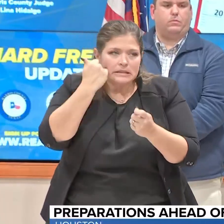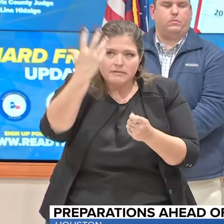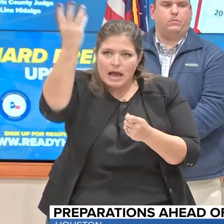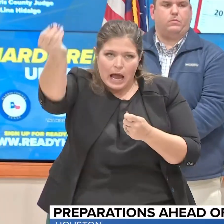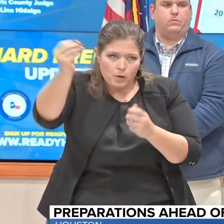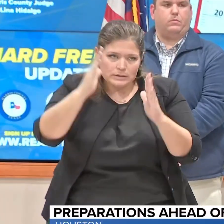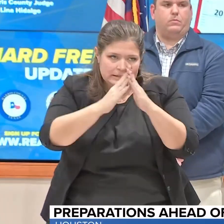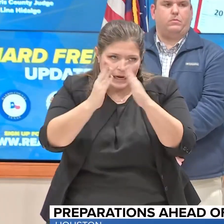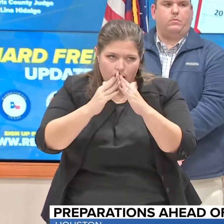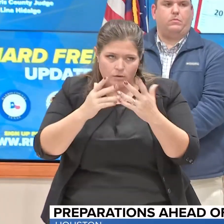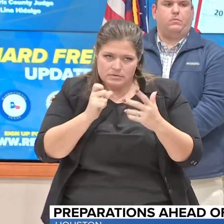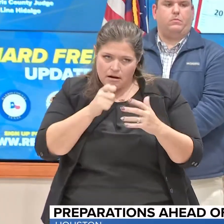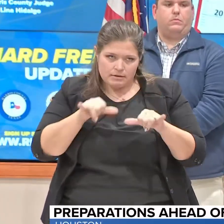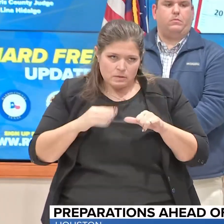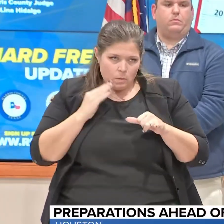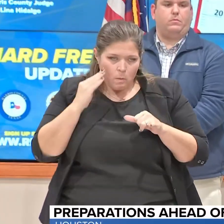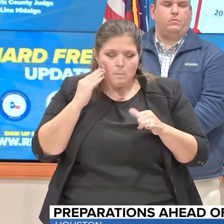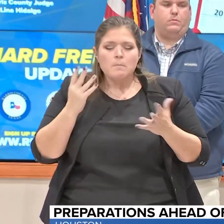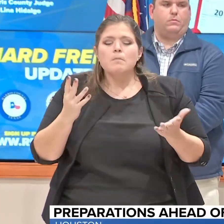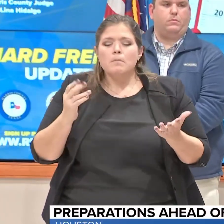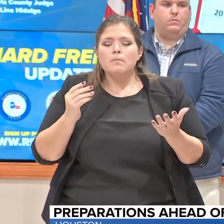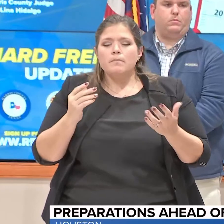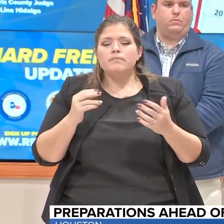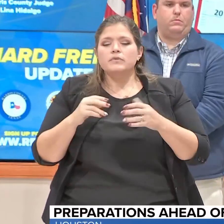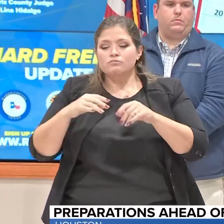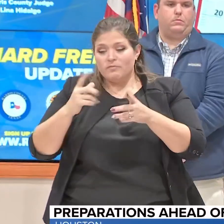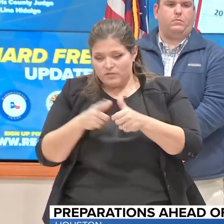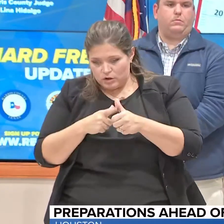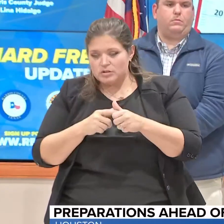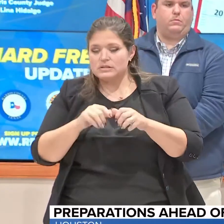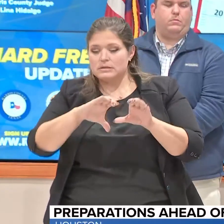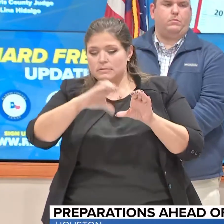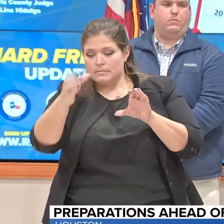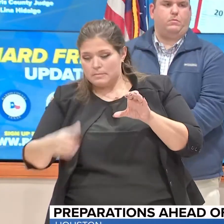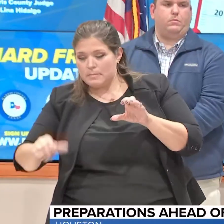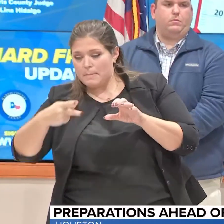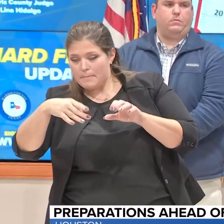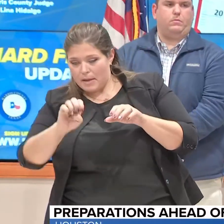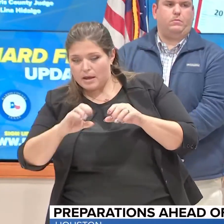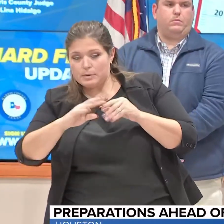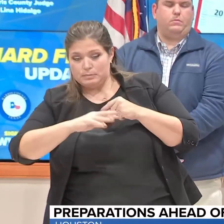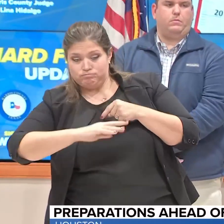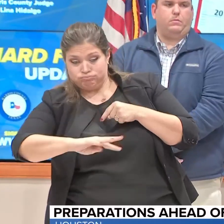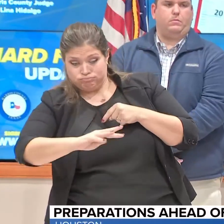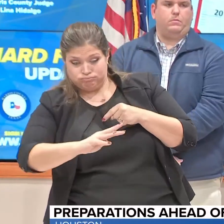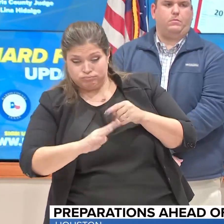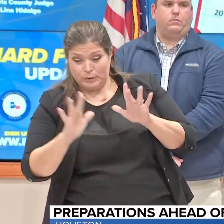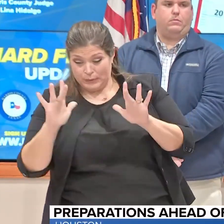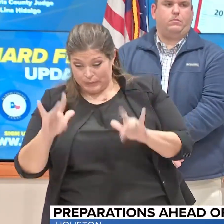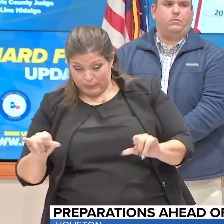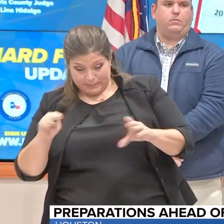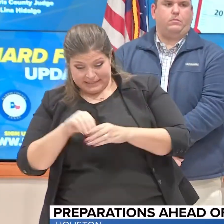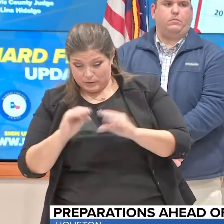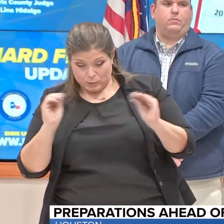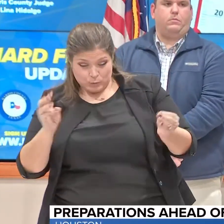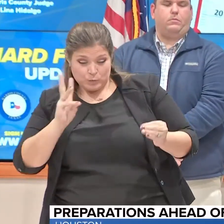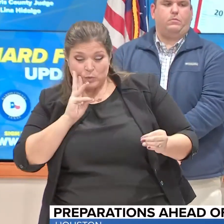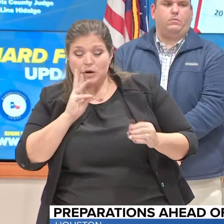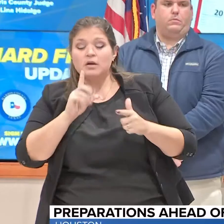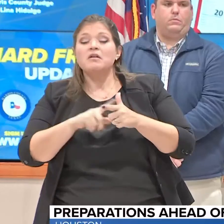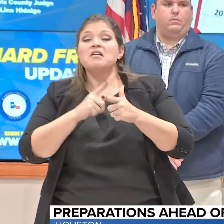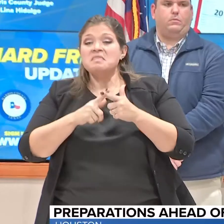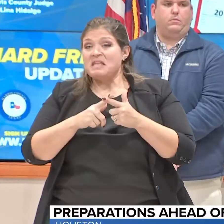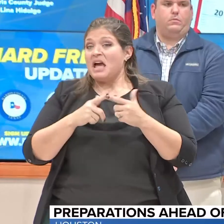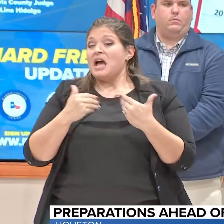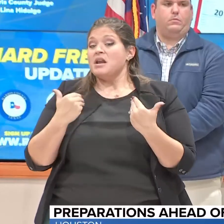pipes and then cut off the water, then regardless of what happens,